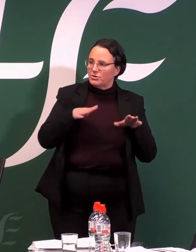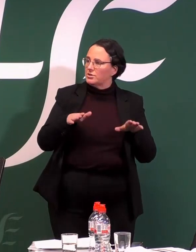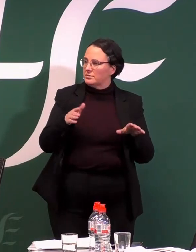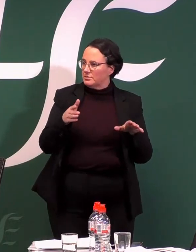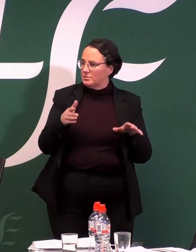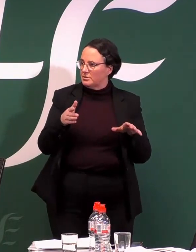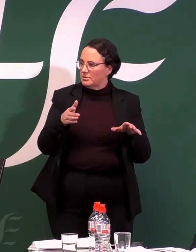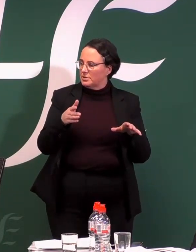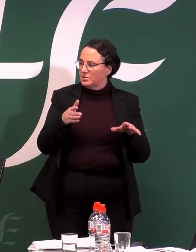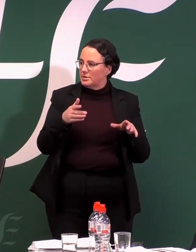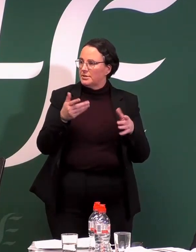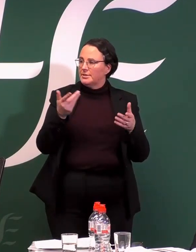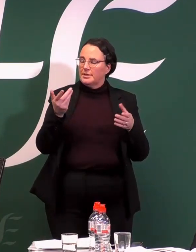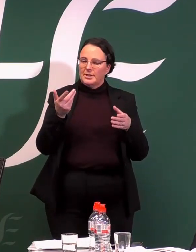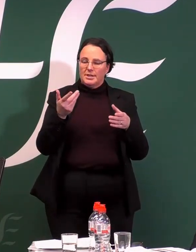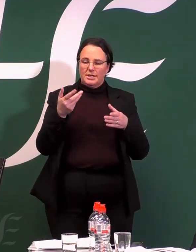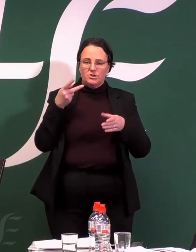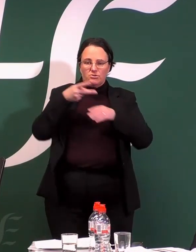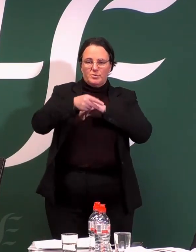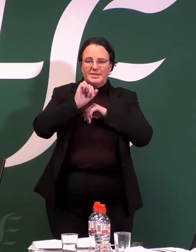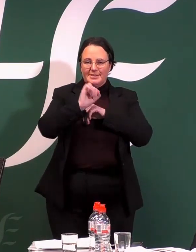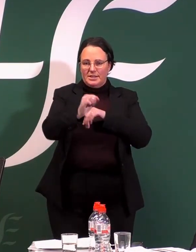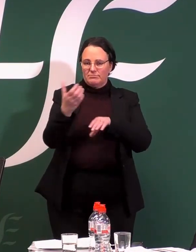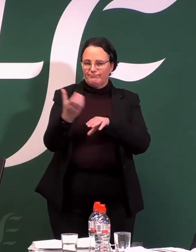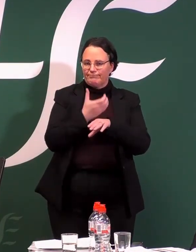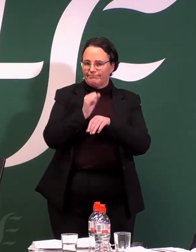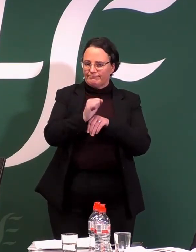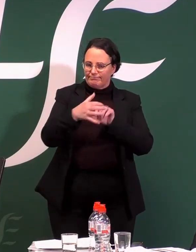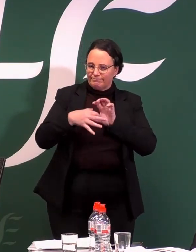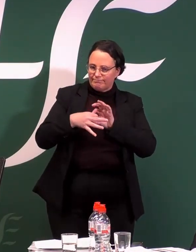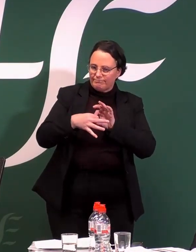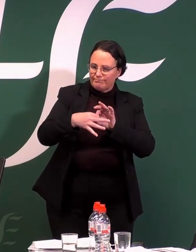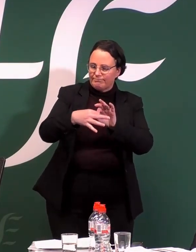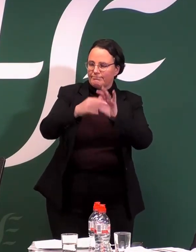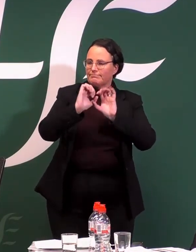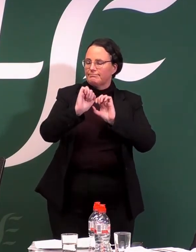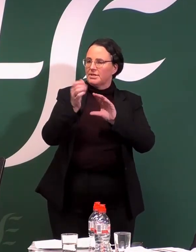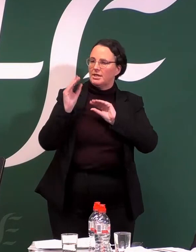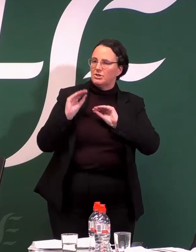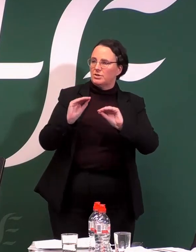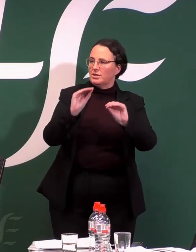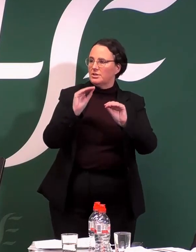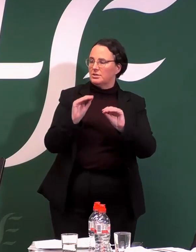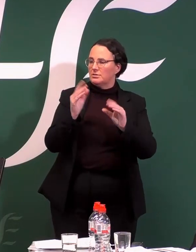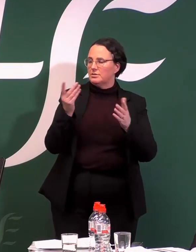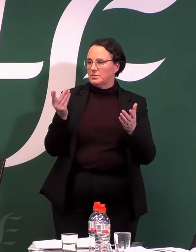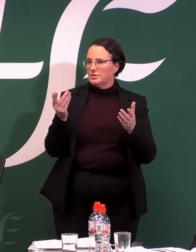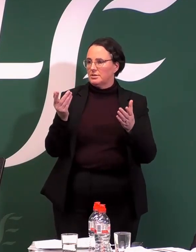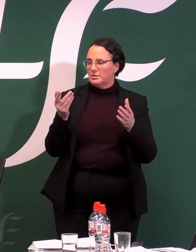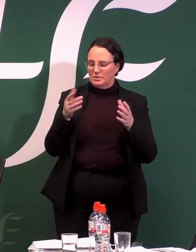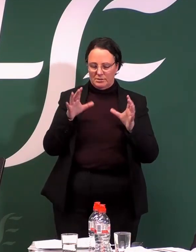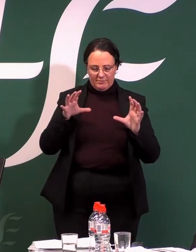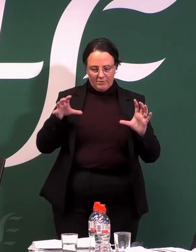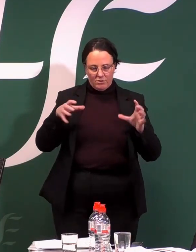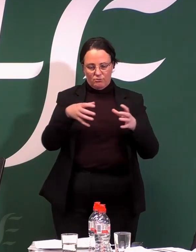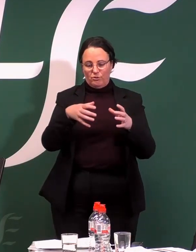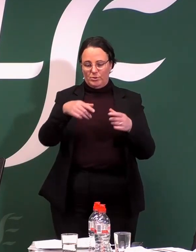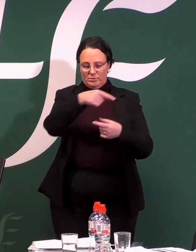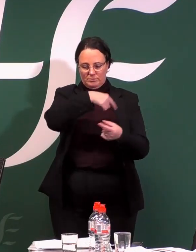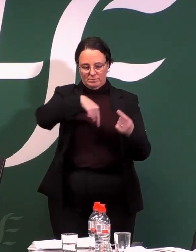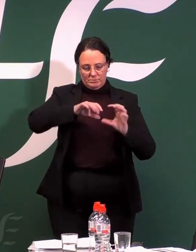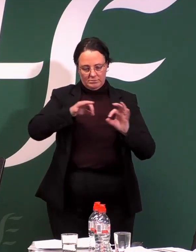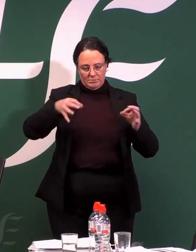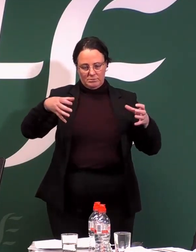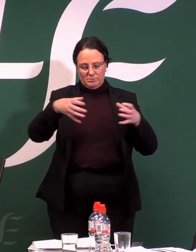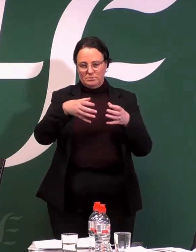setting, disrupting the continuity of their education, and all for a cohort of the population for